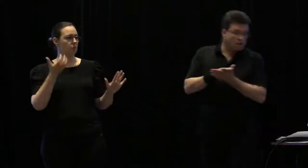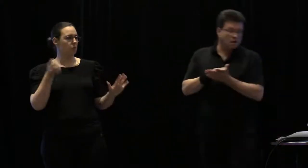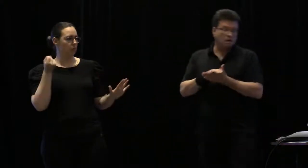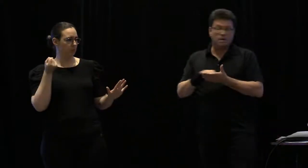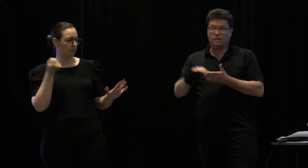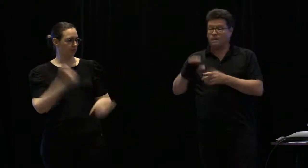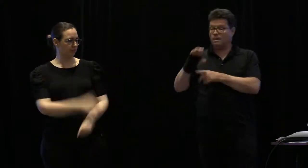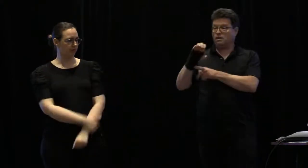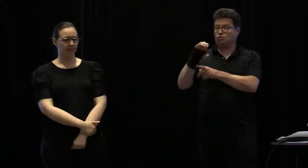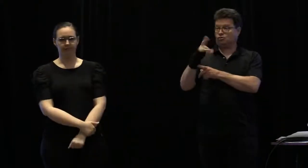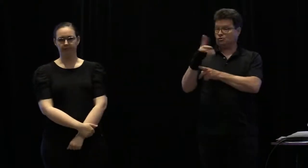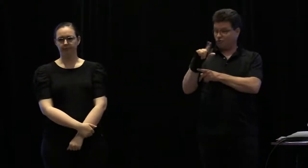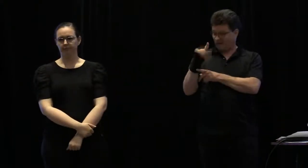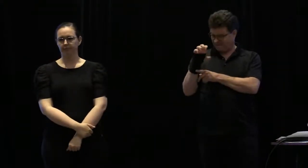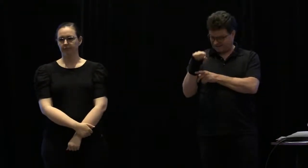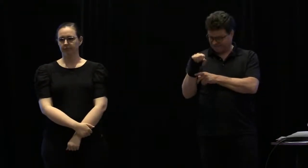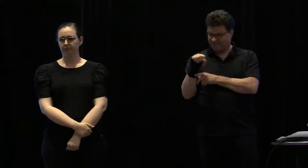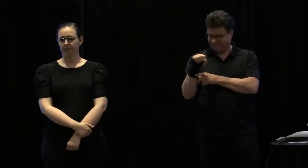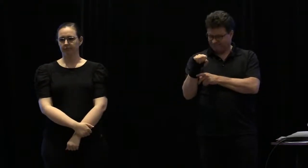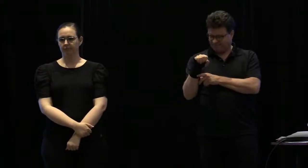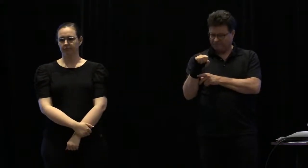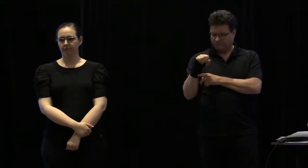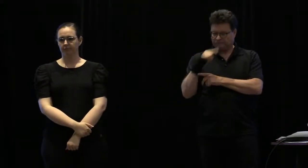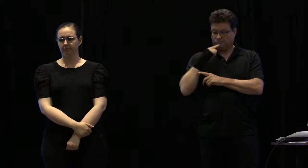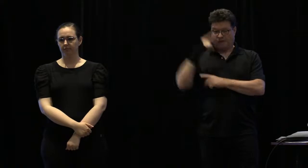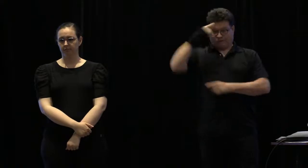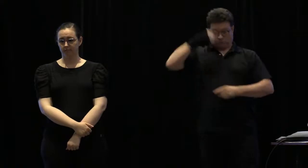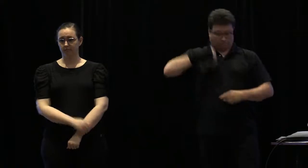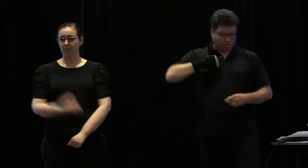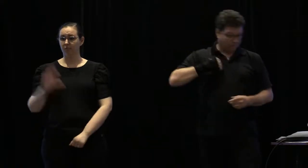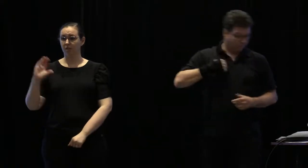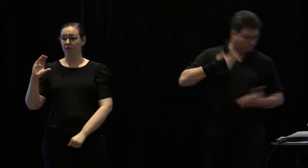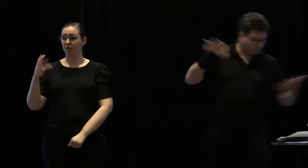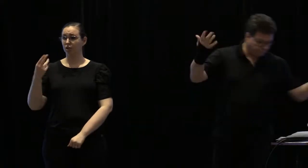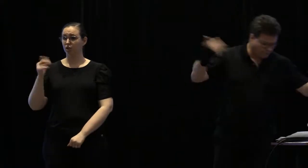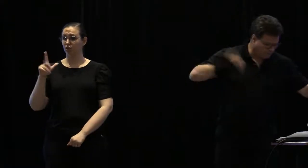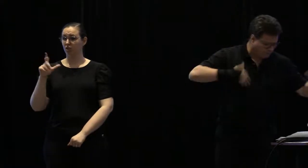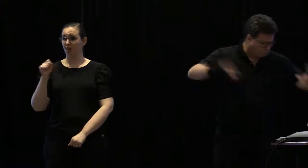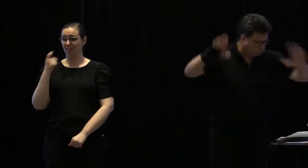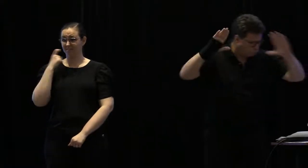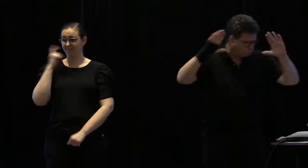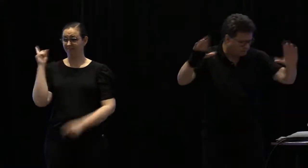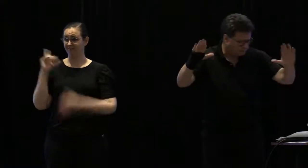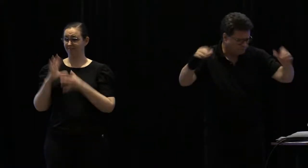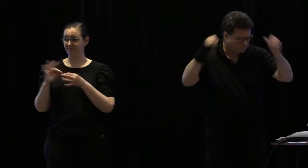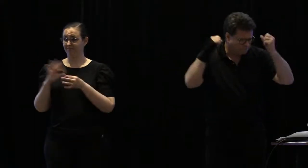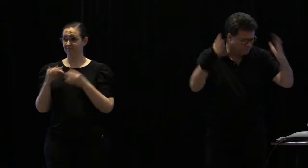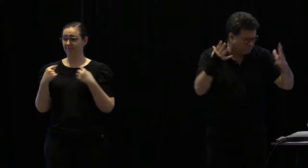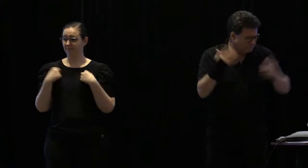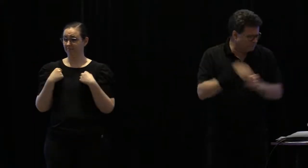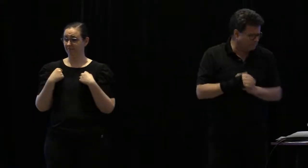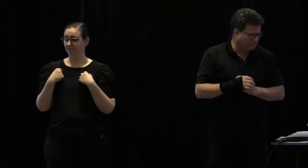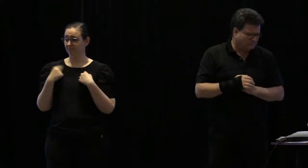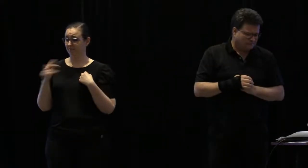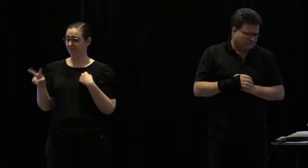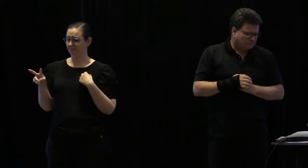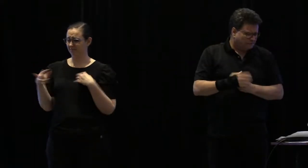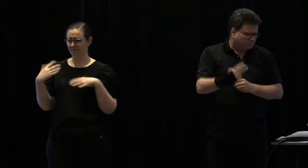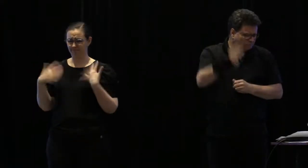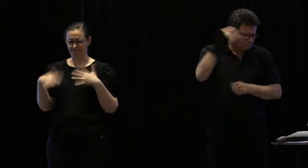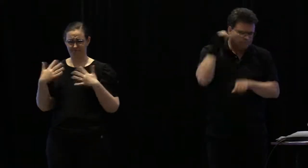John is apologizing. All right, let me start again. So Charles said that for me,